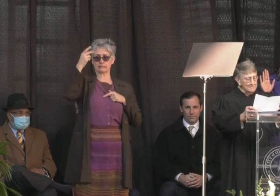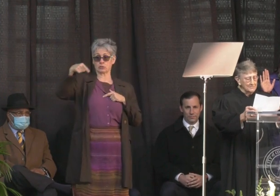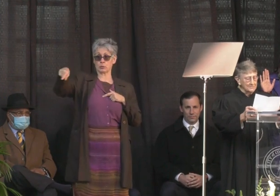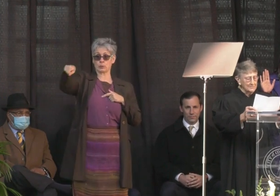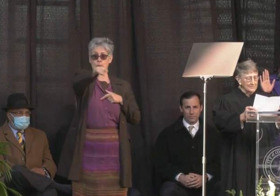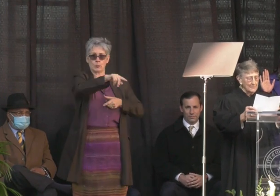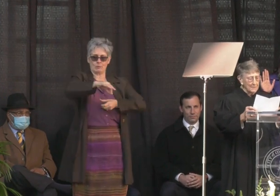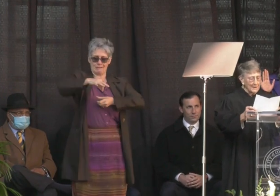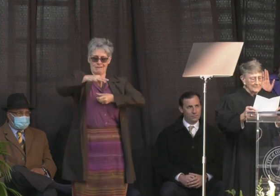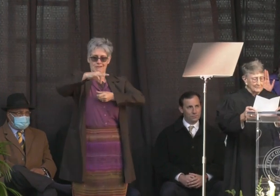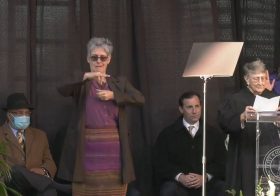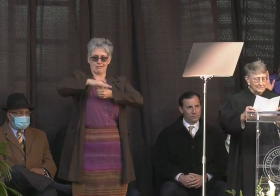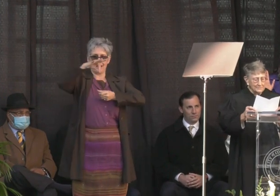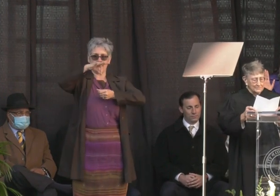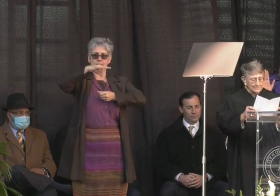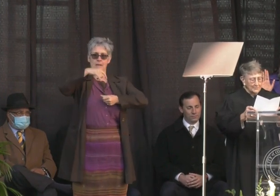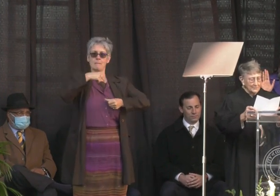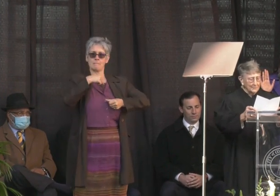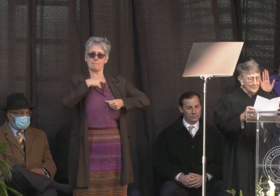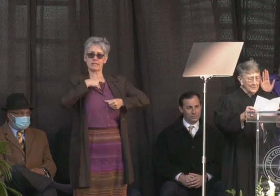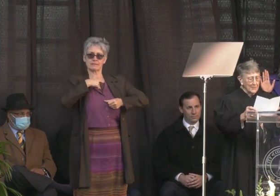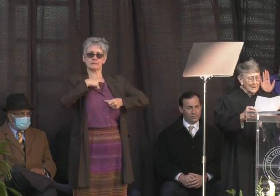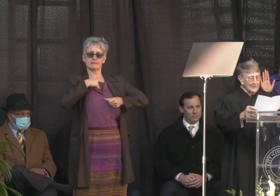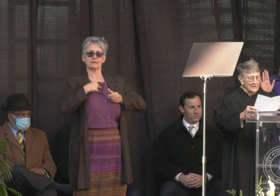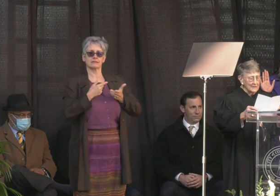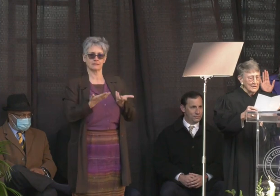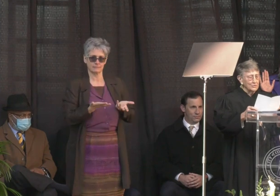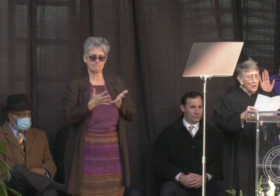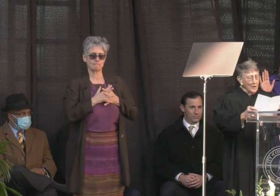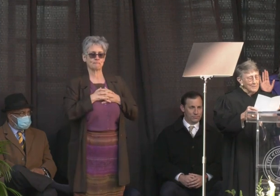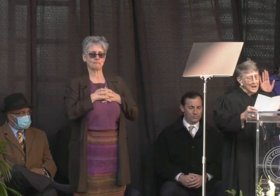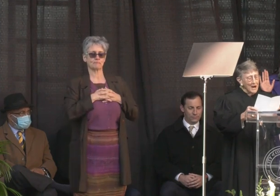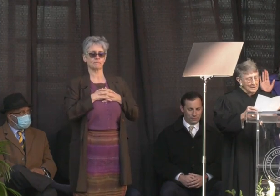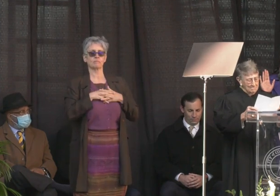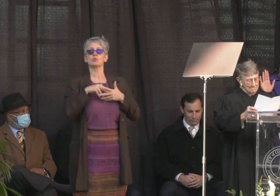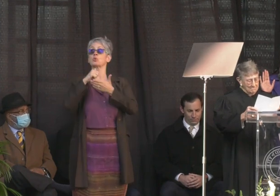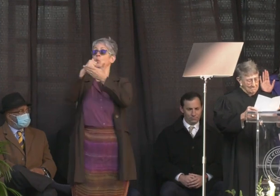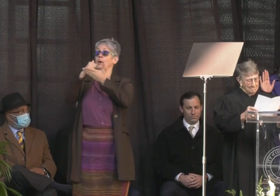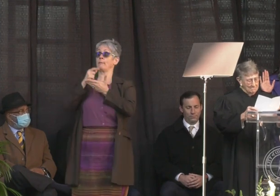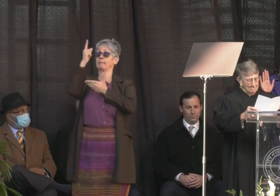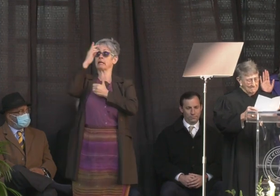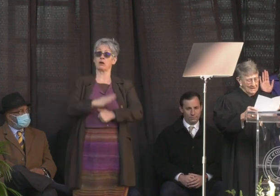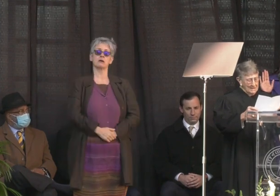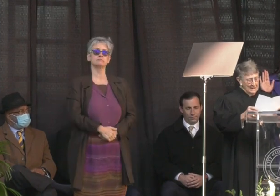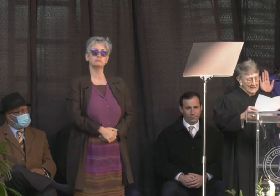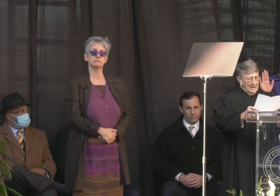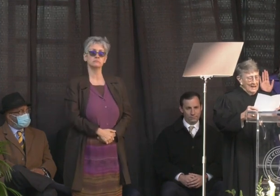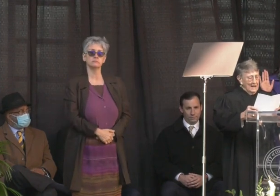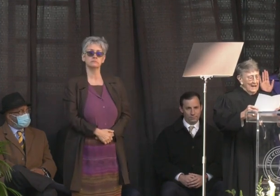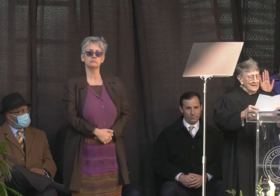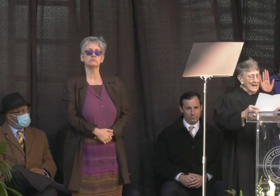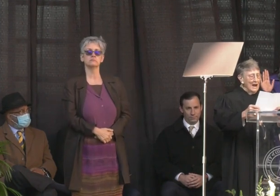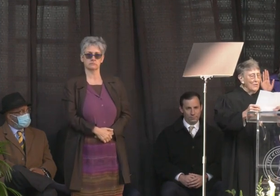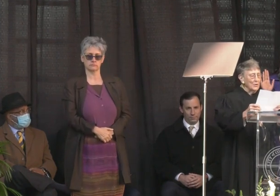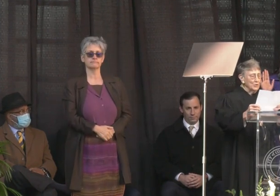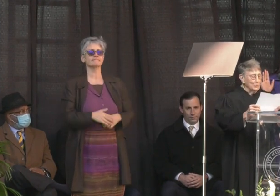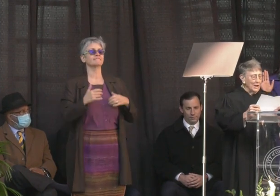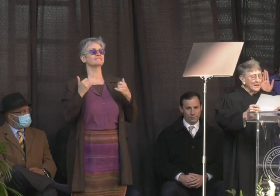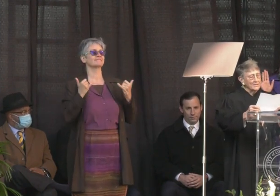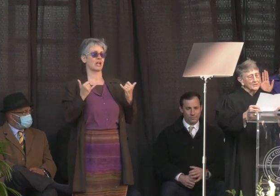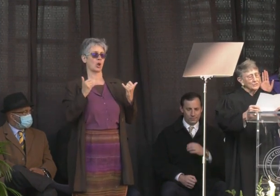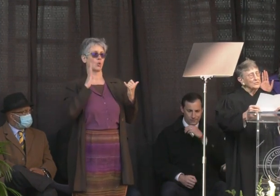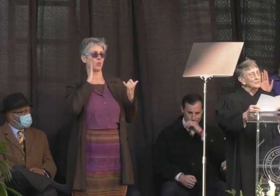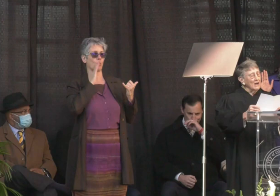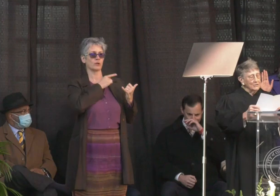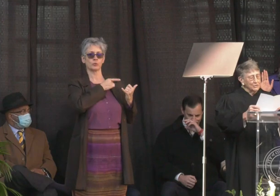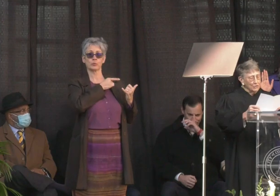elected. The purposes for which I have been elected. So help me God. So help me God. And now will you